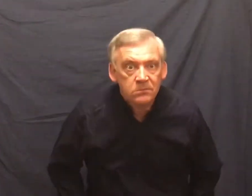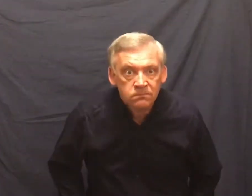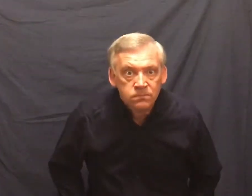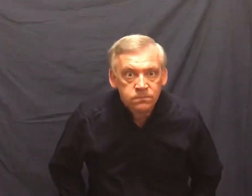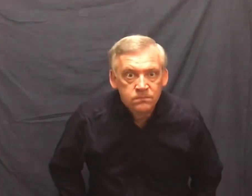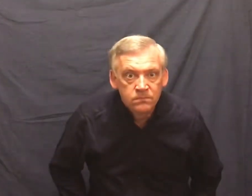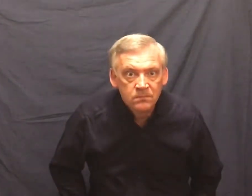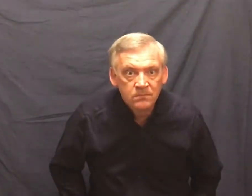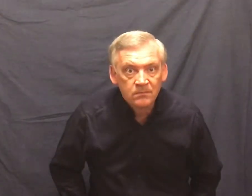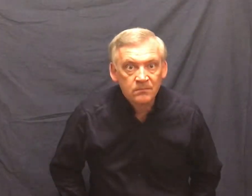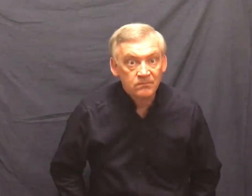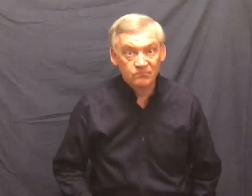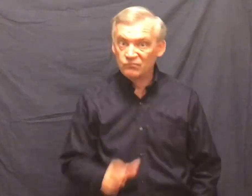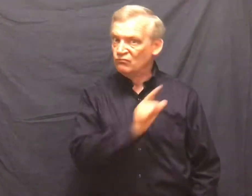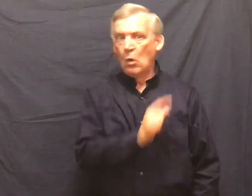He ain't.